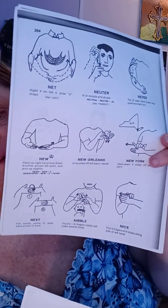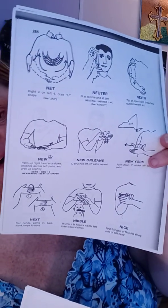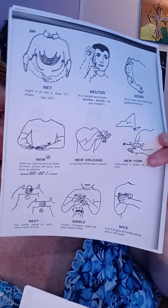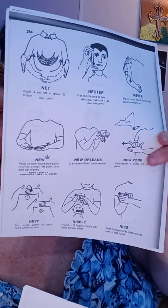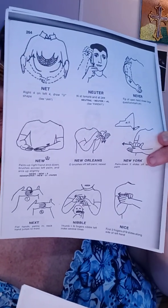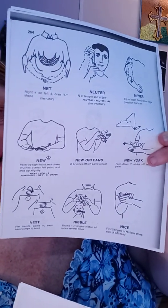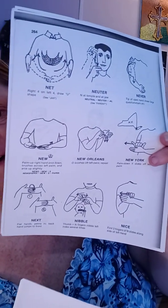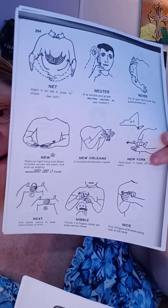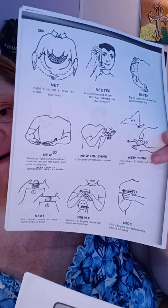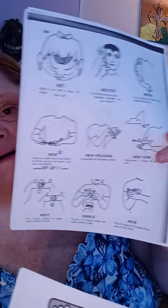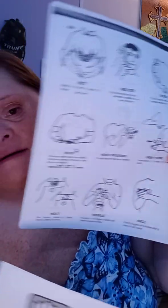Okay.